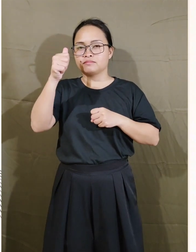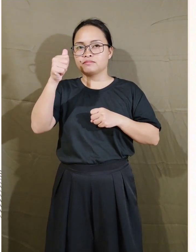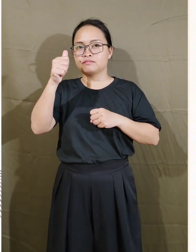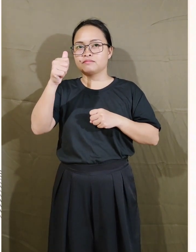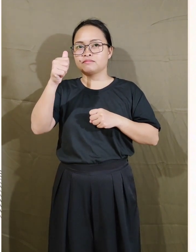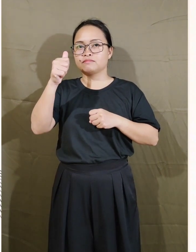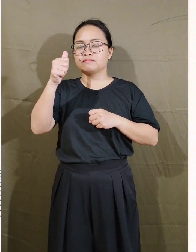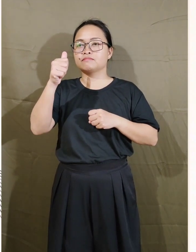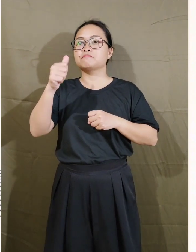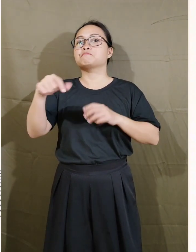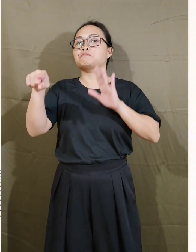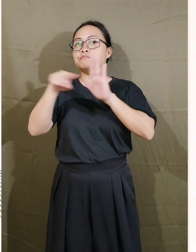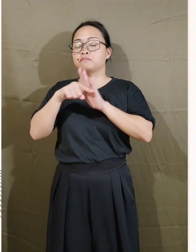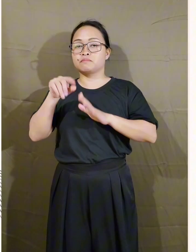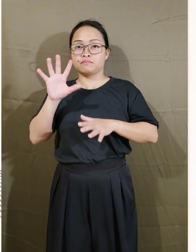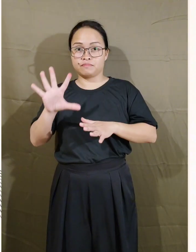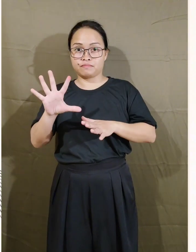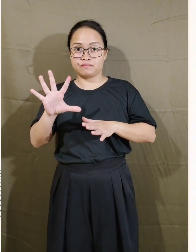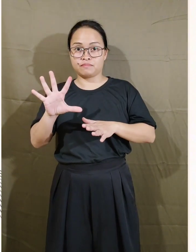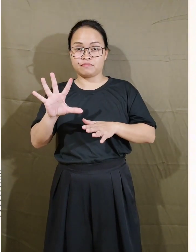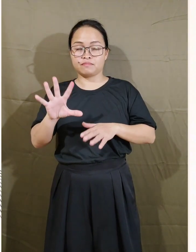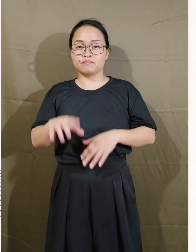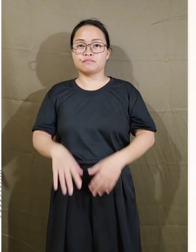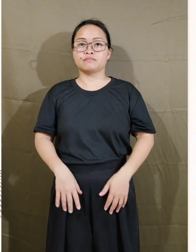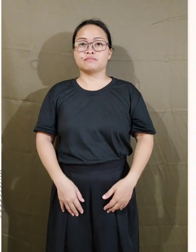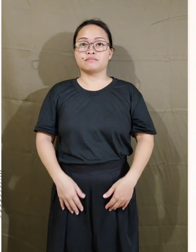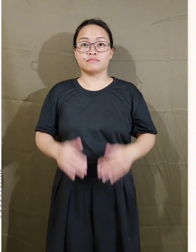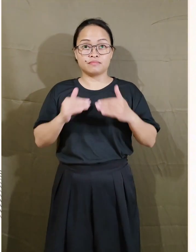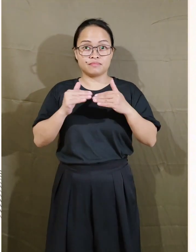So let's take away 5 from 10.